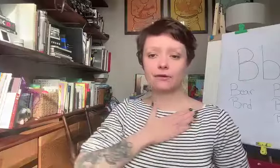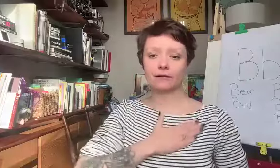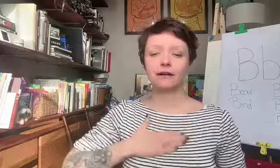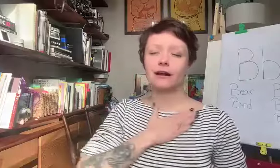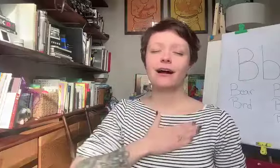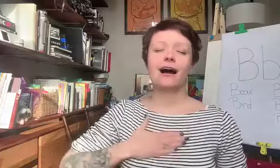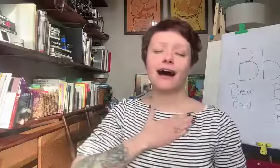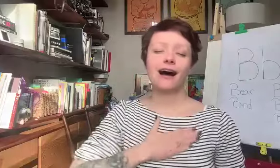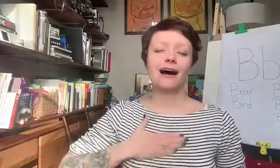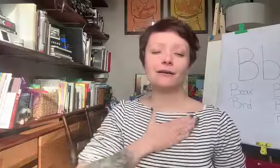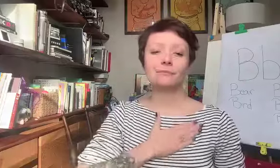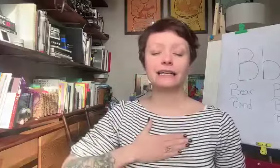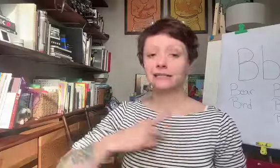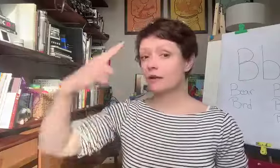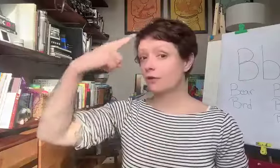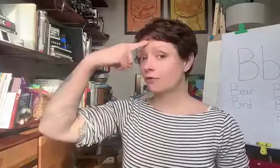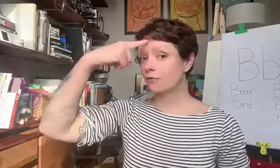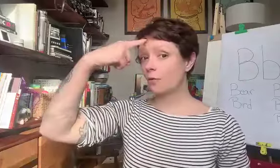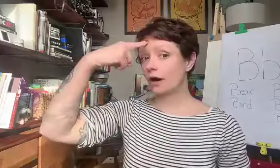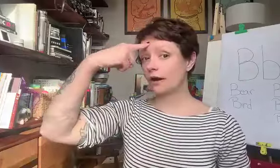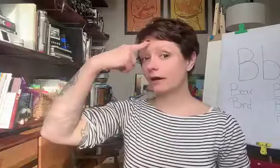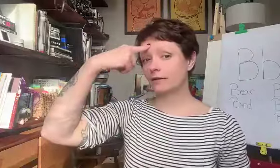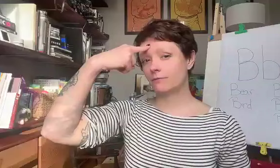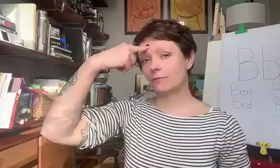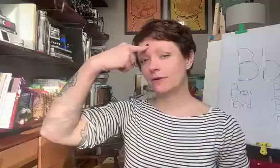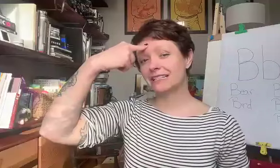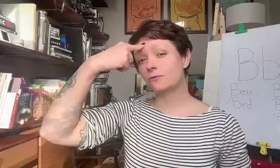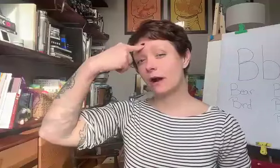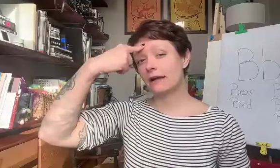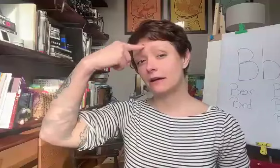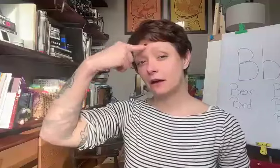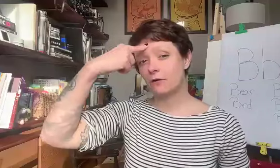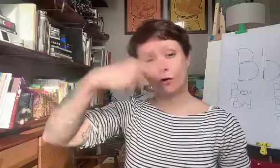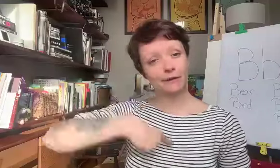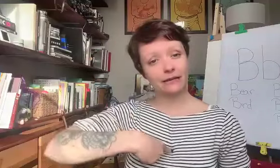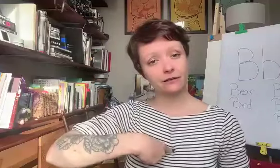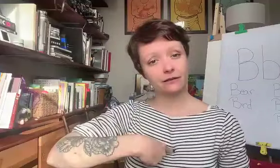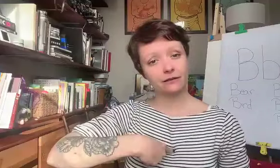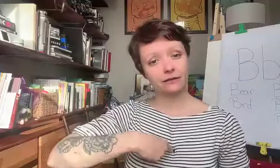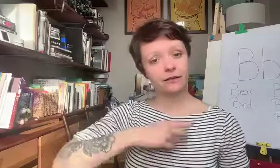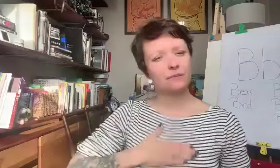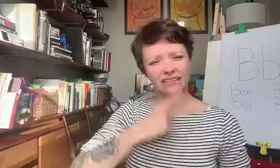around. Please, for, remember it is forehead, for me. Please